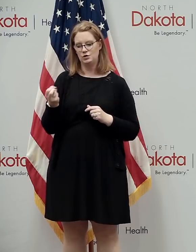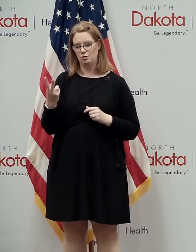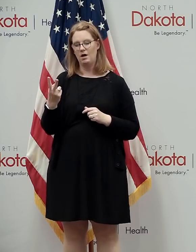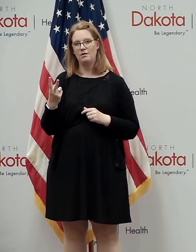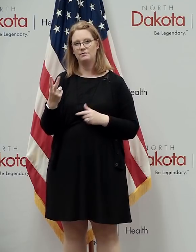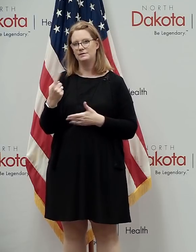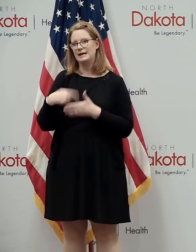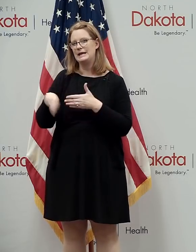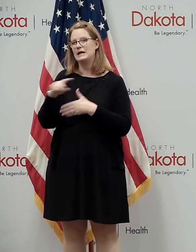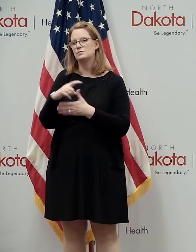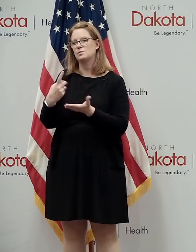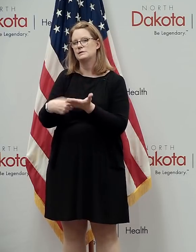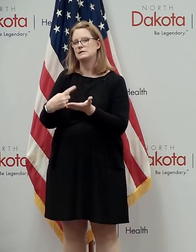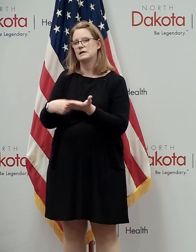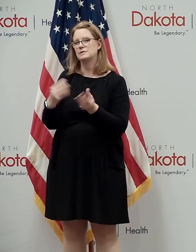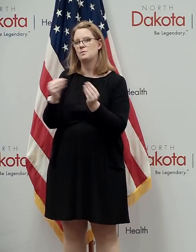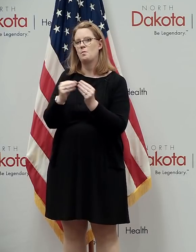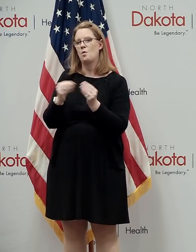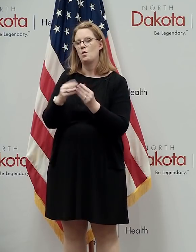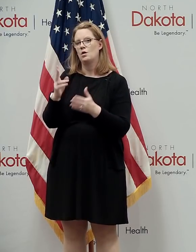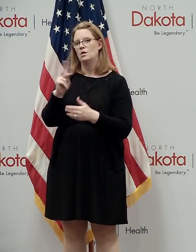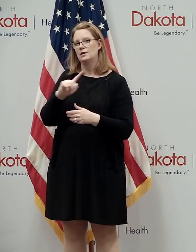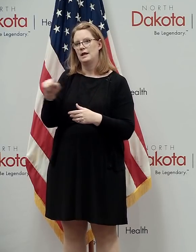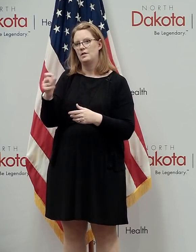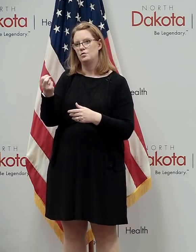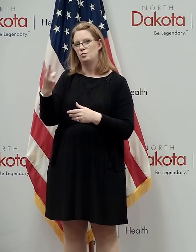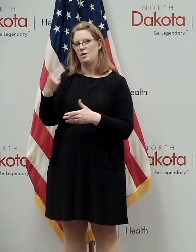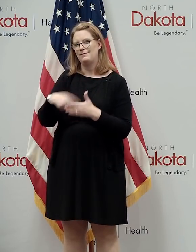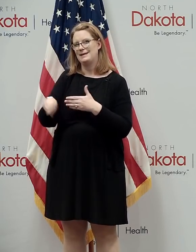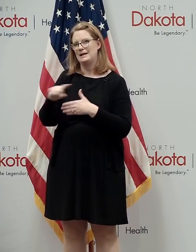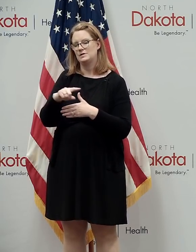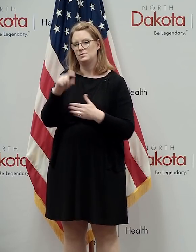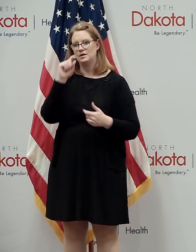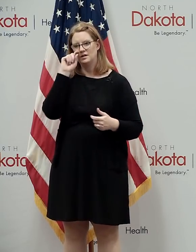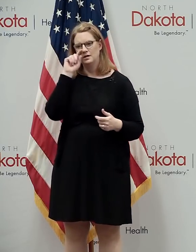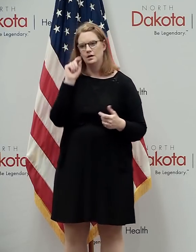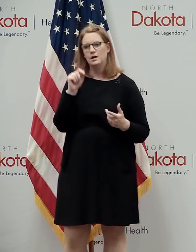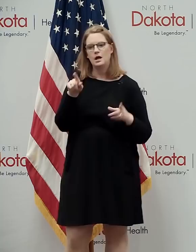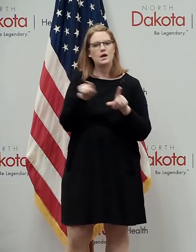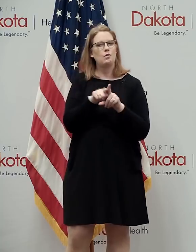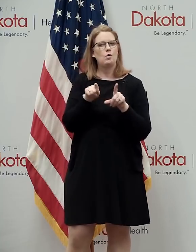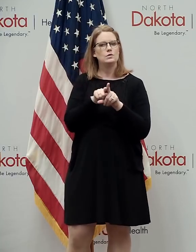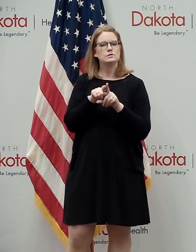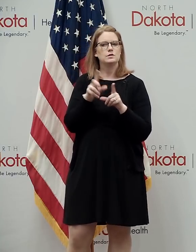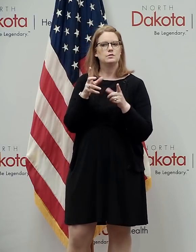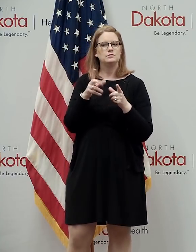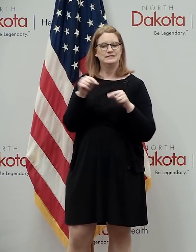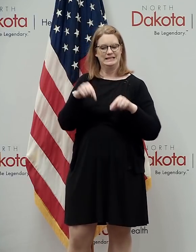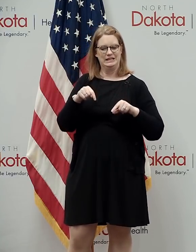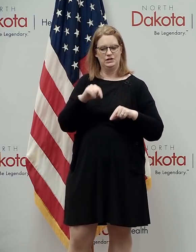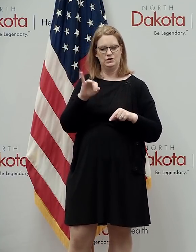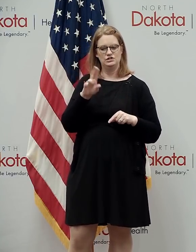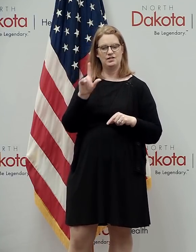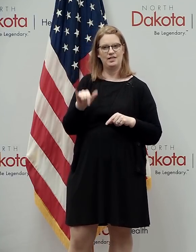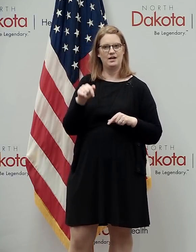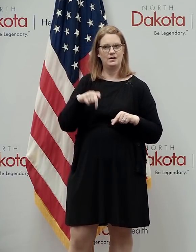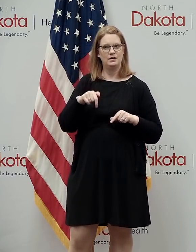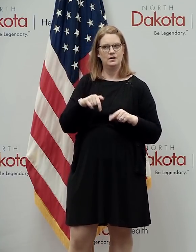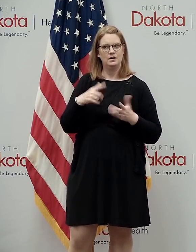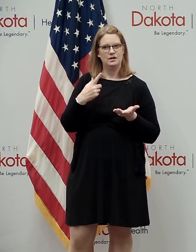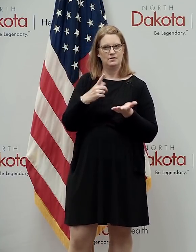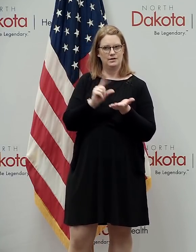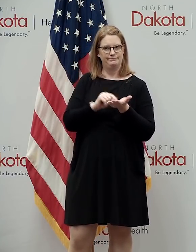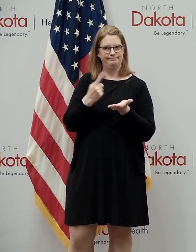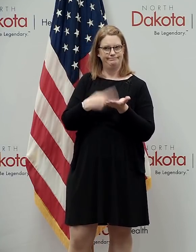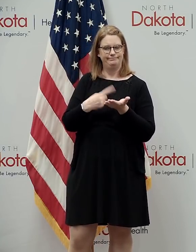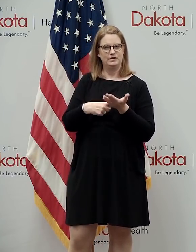at our press conference we announced for next Tuesday at 3:30, and we'll also here in July be having a press conference where we're talking